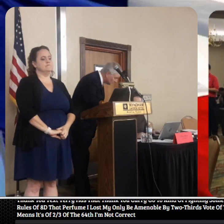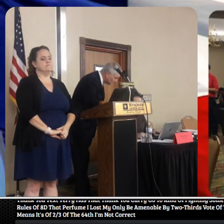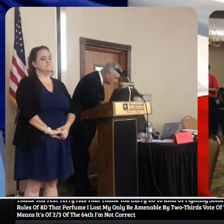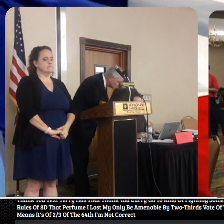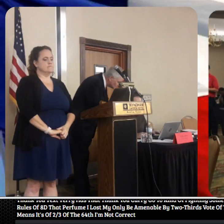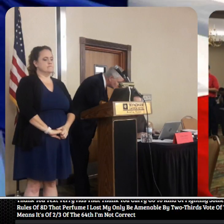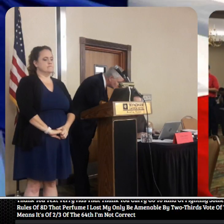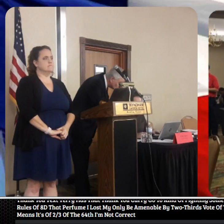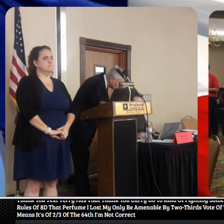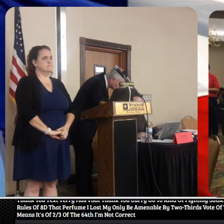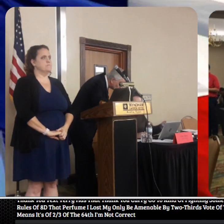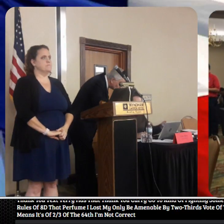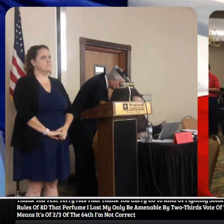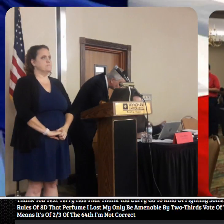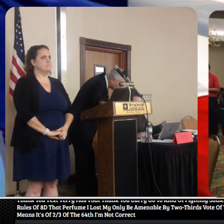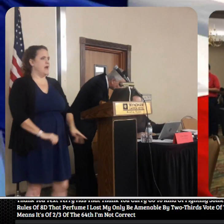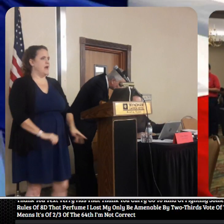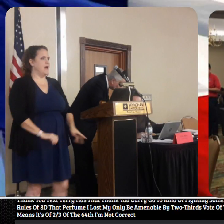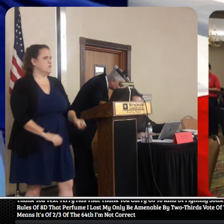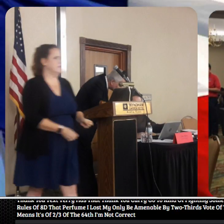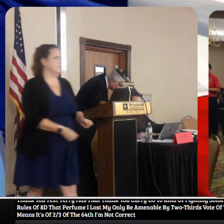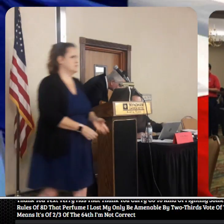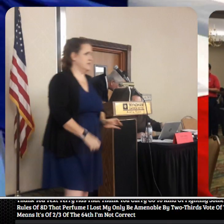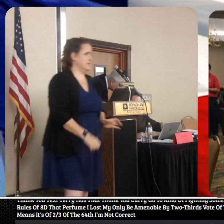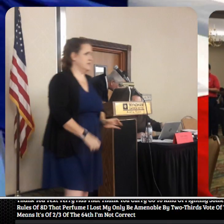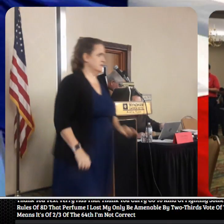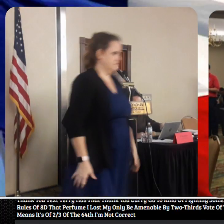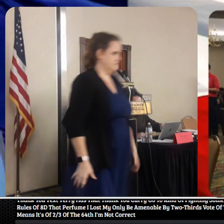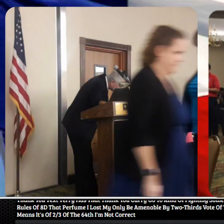This was amended at state convention.